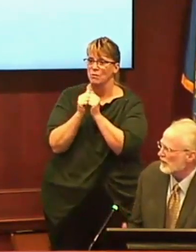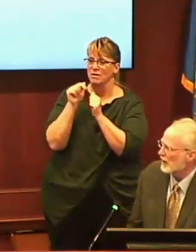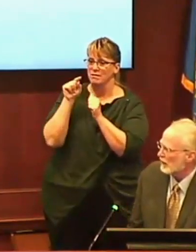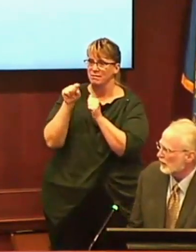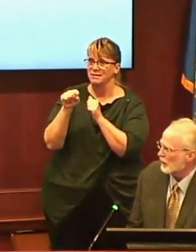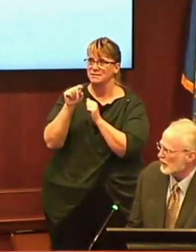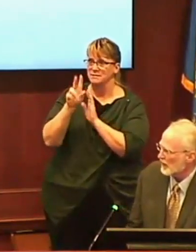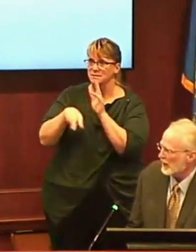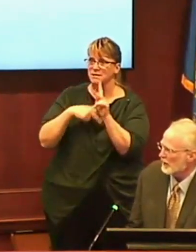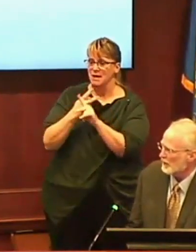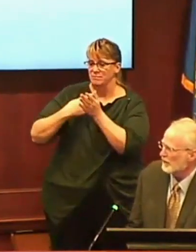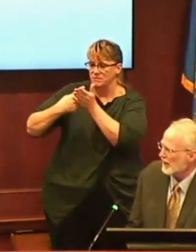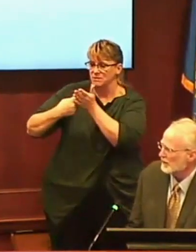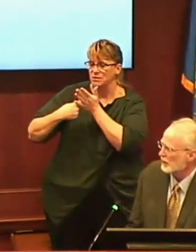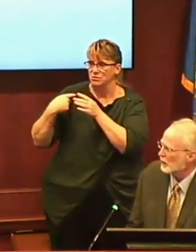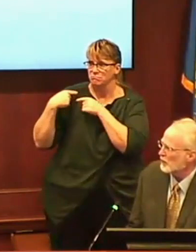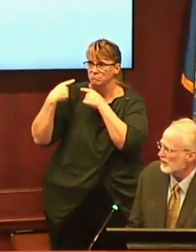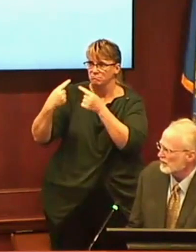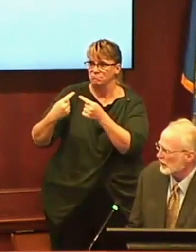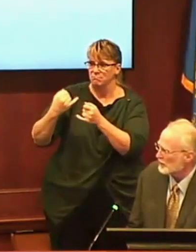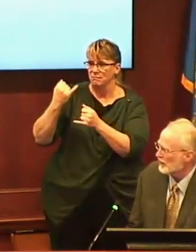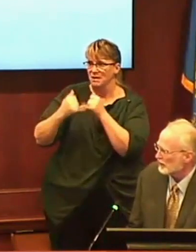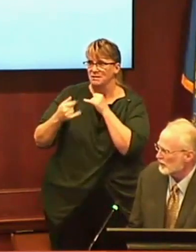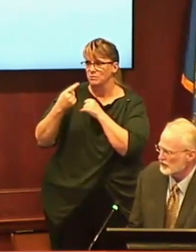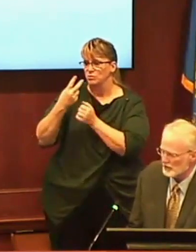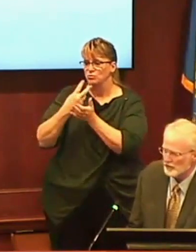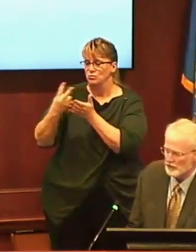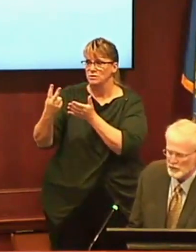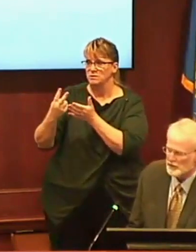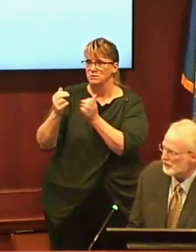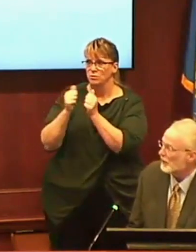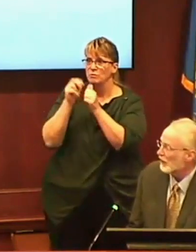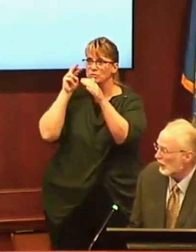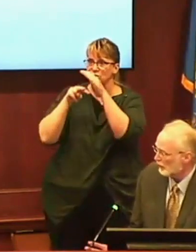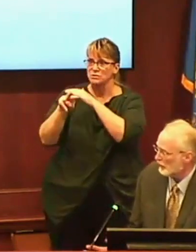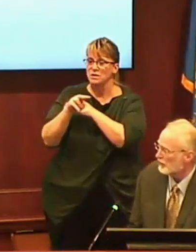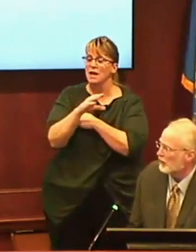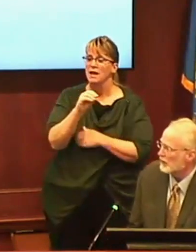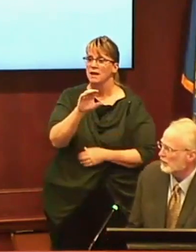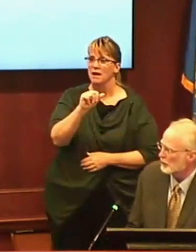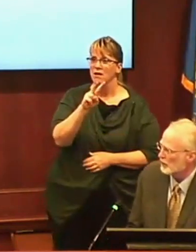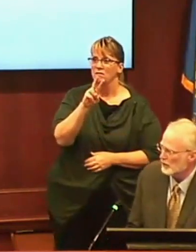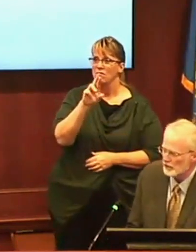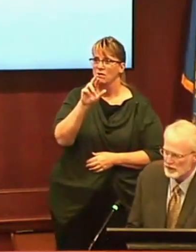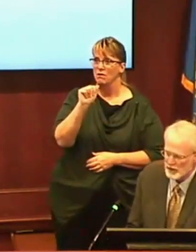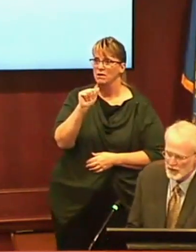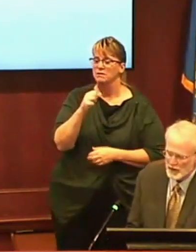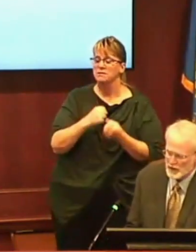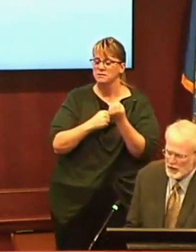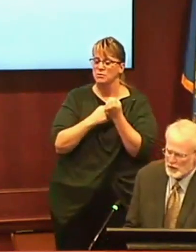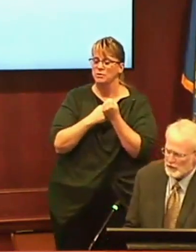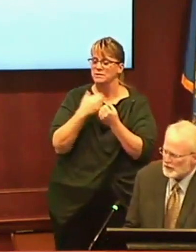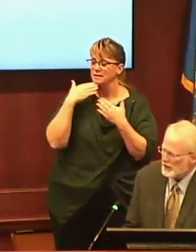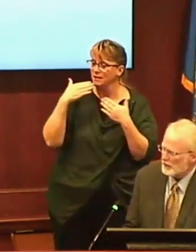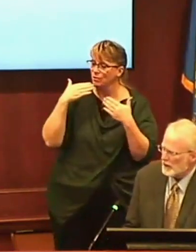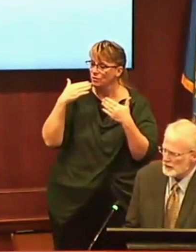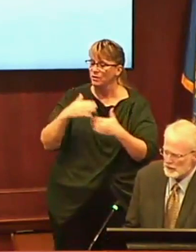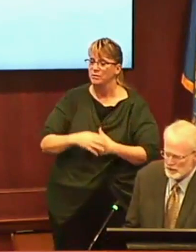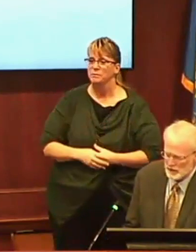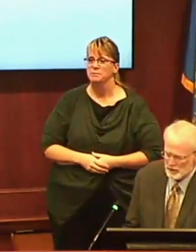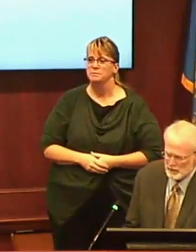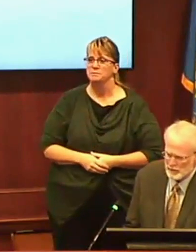degree of dialogue that we've had in these last couple of weeks to come to these projections, which Avera also fully supports. The